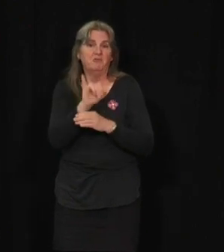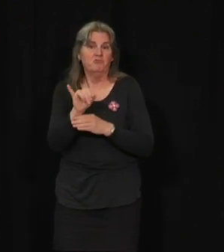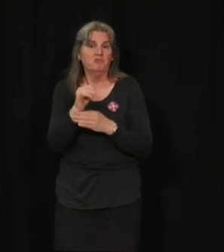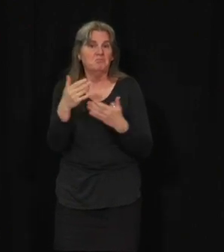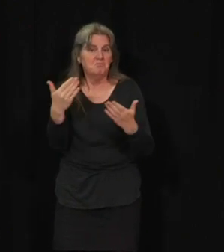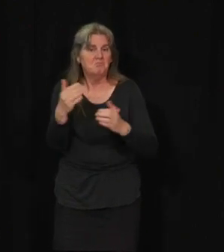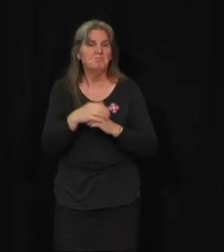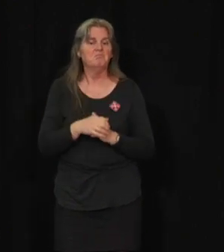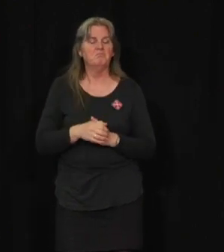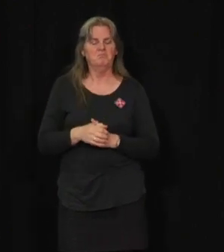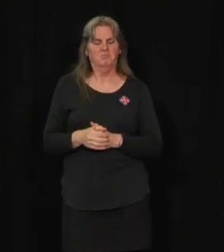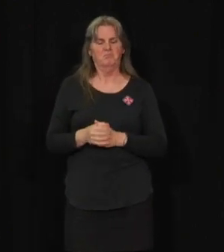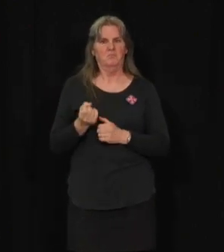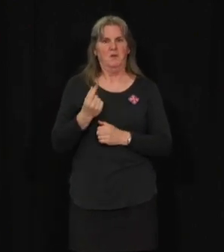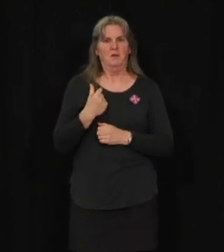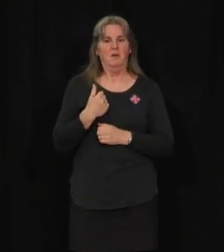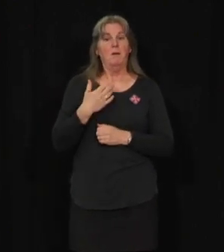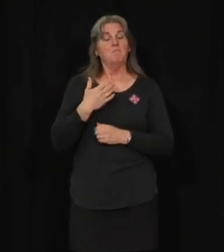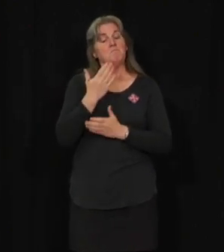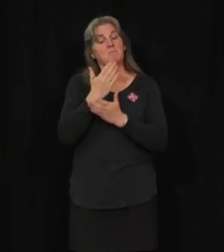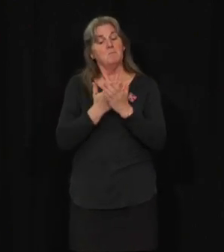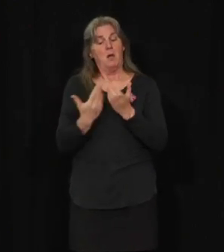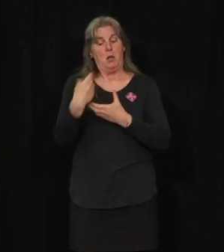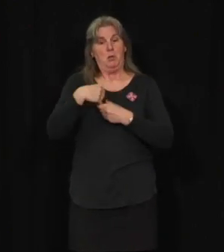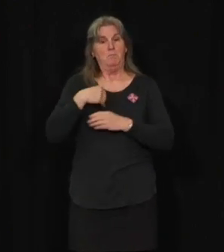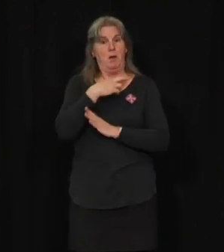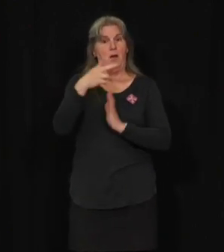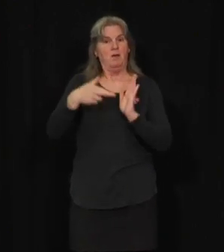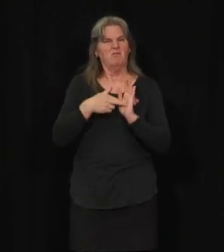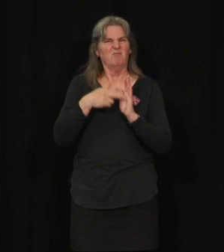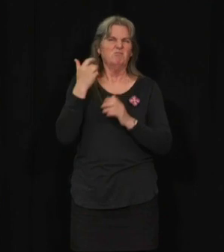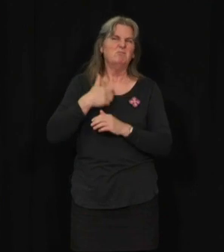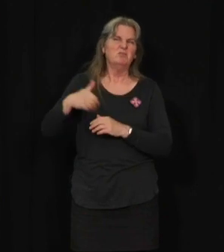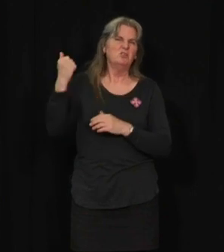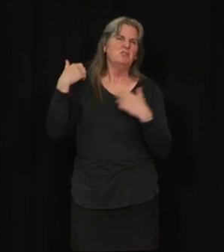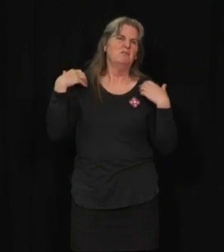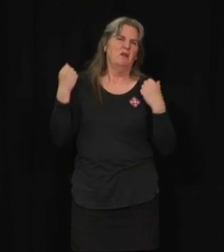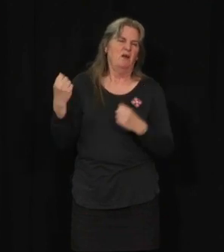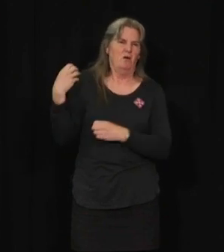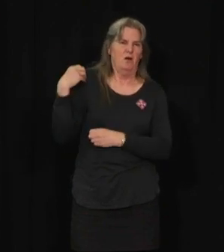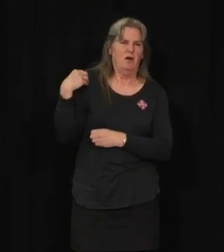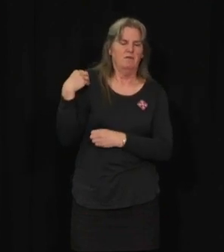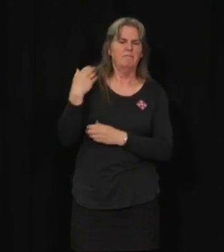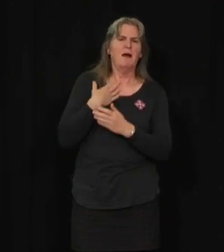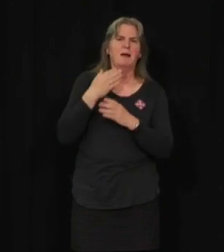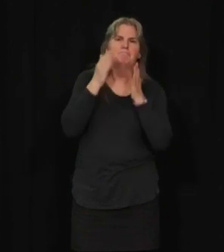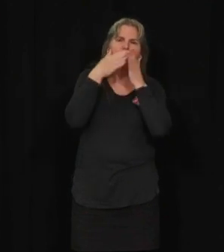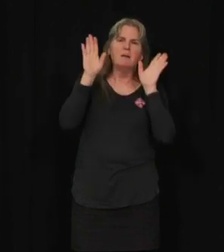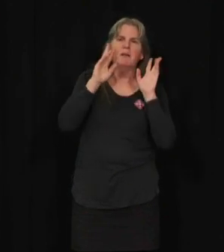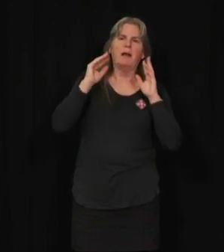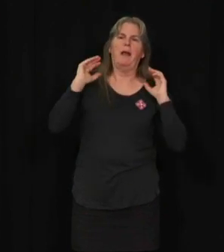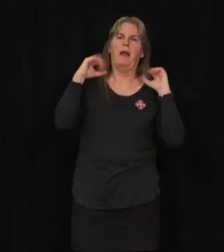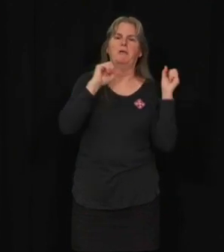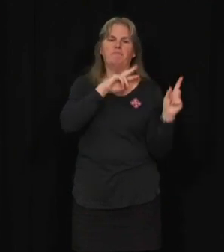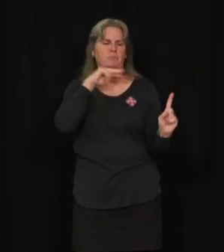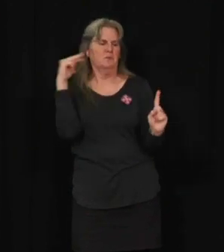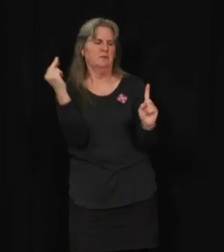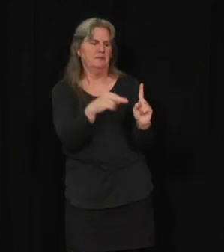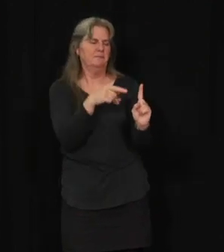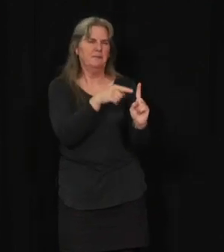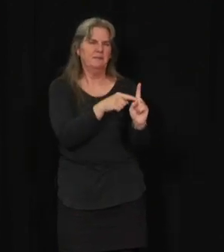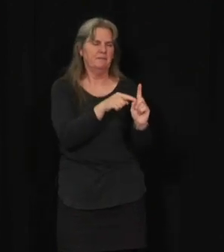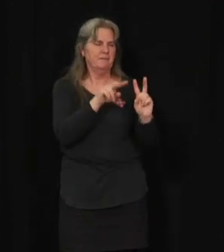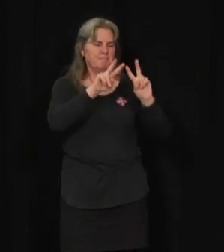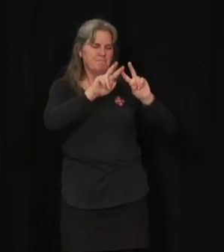Now, part of my role as Chief Medical Officer of Health is to take issues and examine them from a public health perspective and to determine if there are patterns